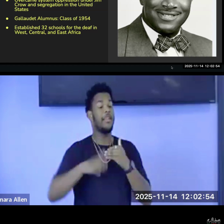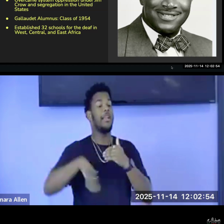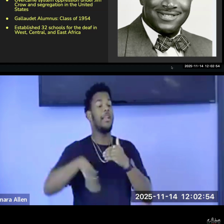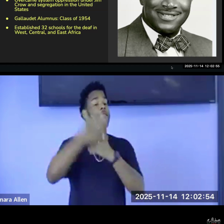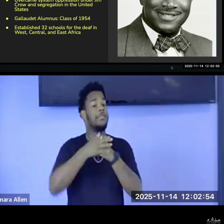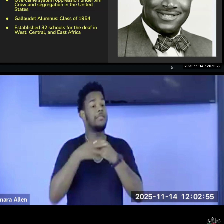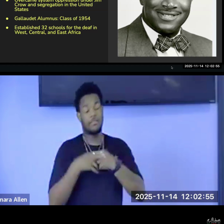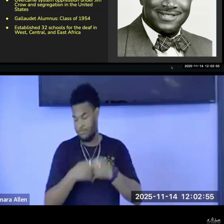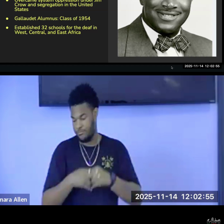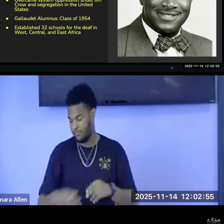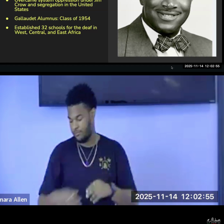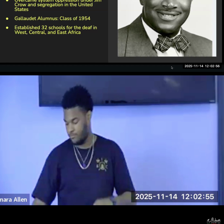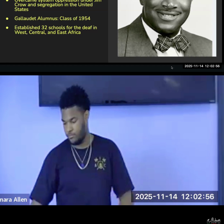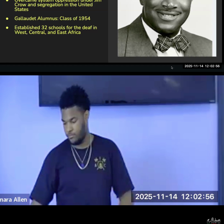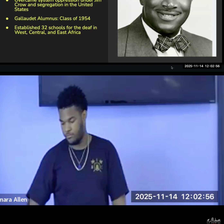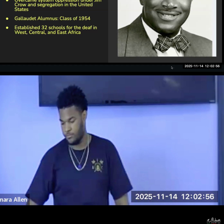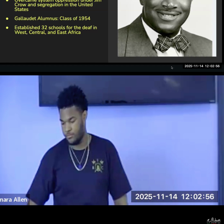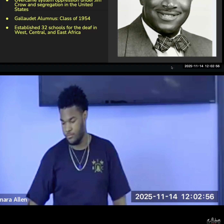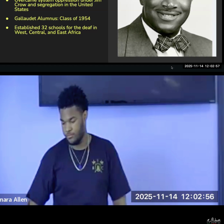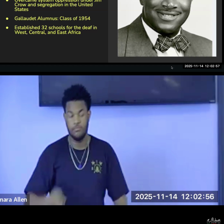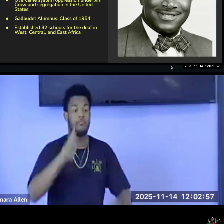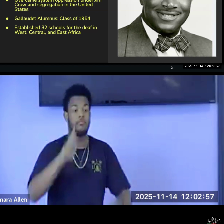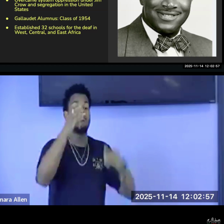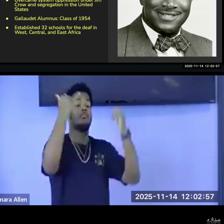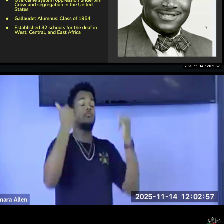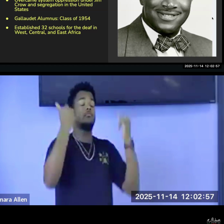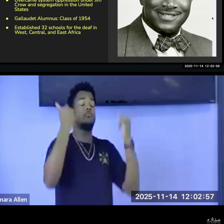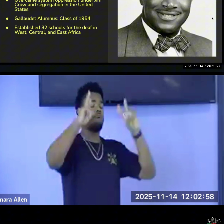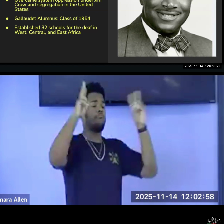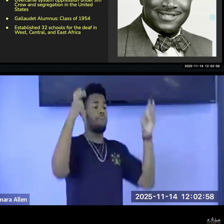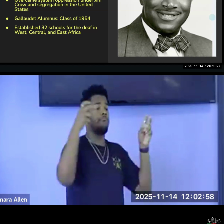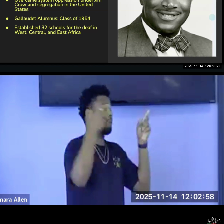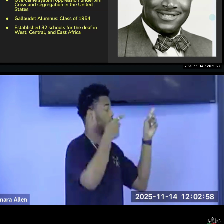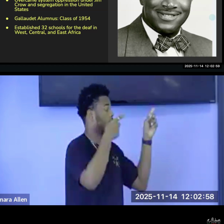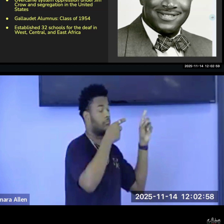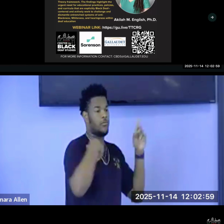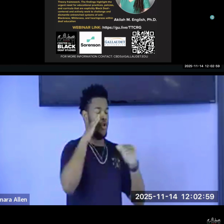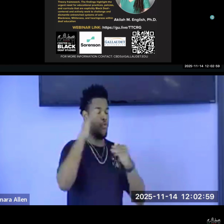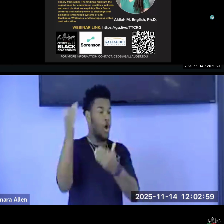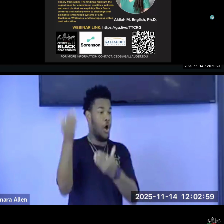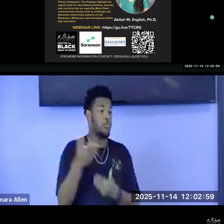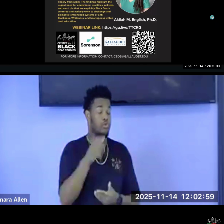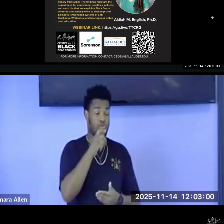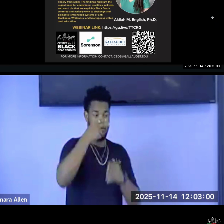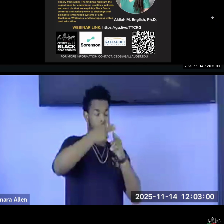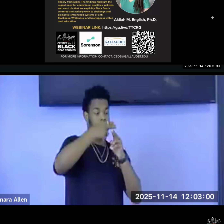Andrew Foster is and the amazing work that he's done for deaf children.